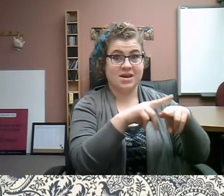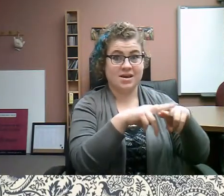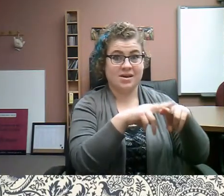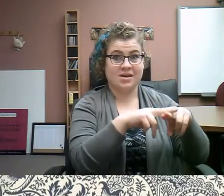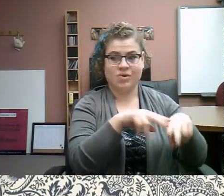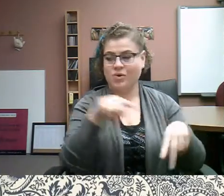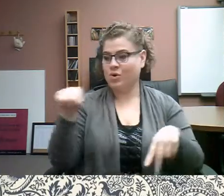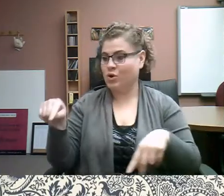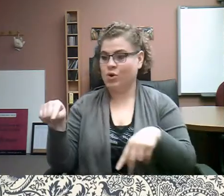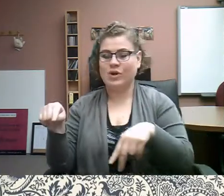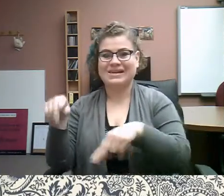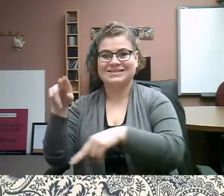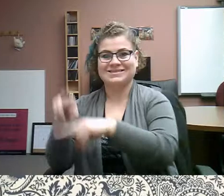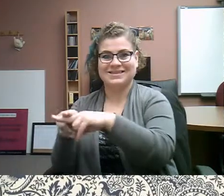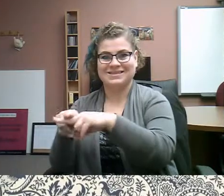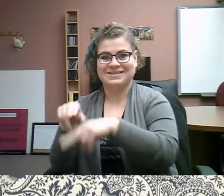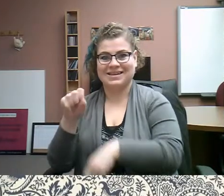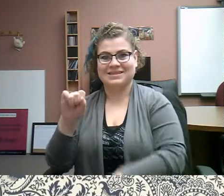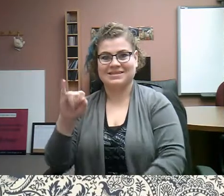Chair,